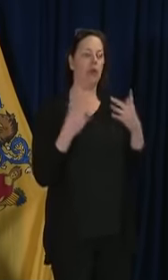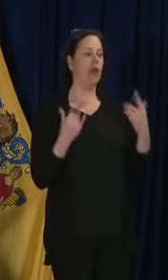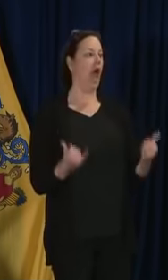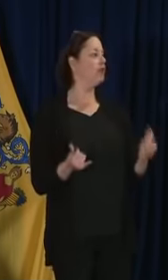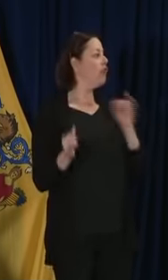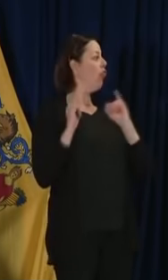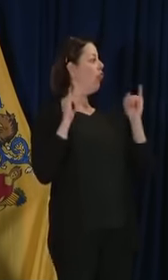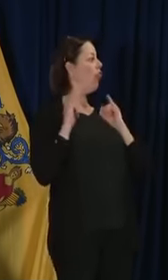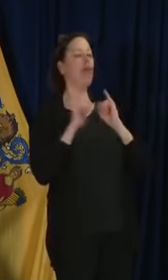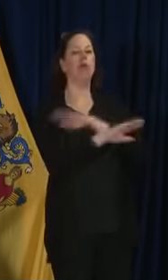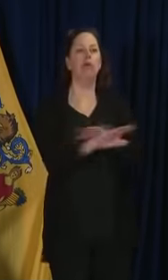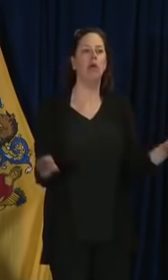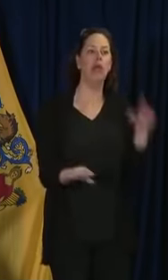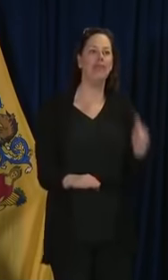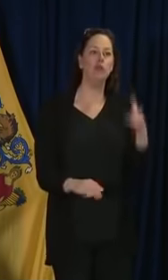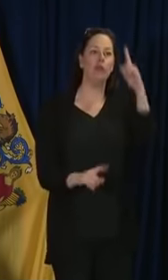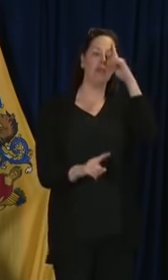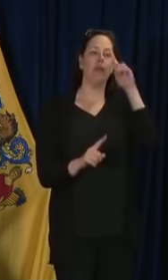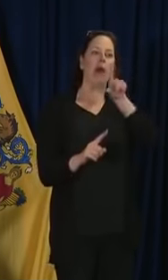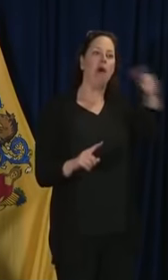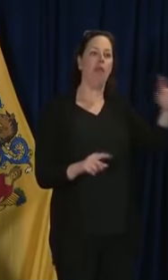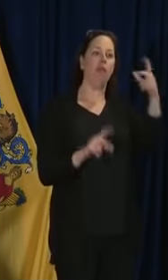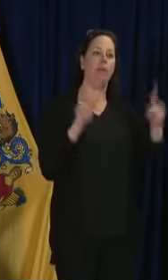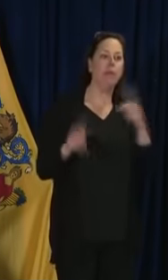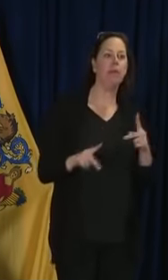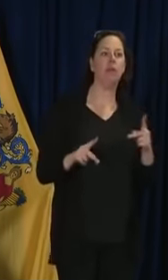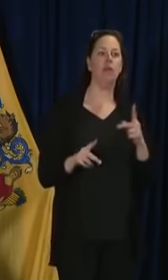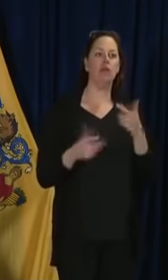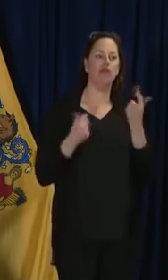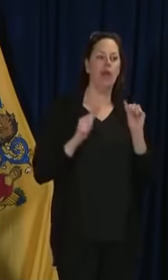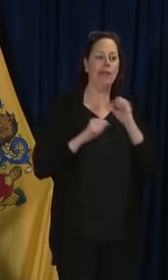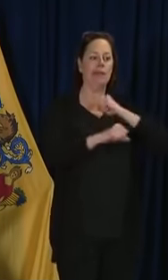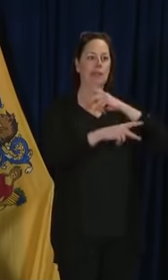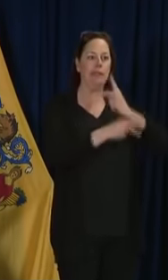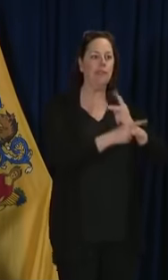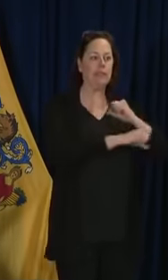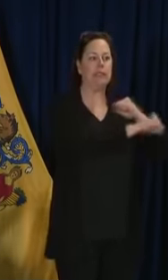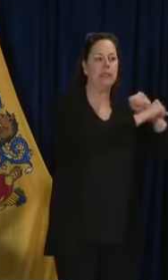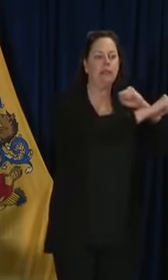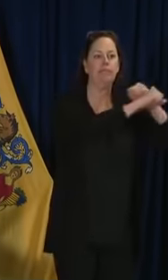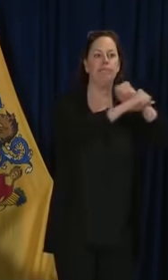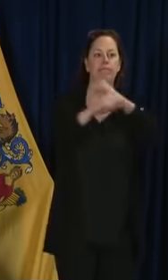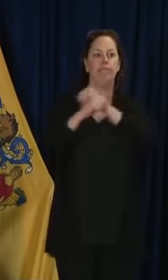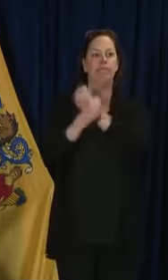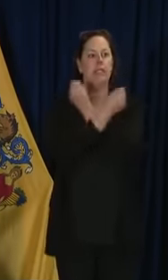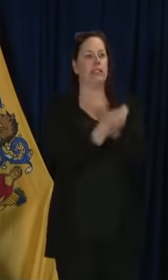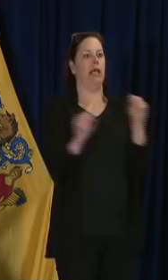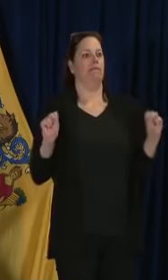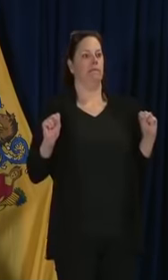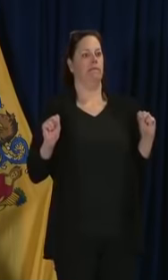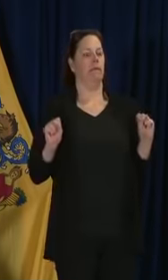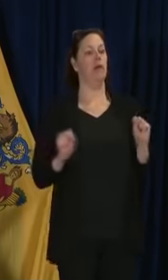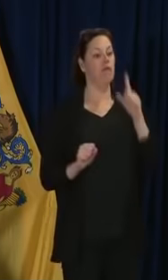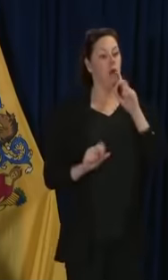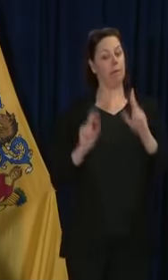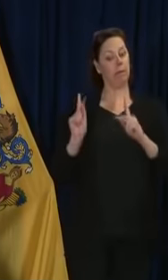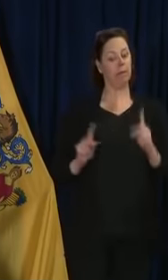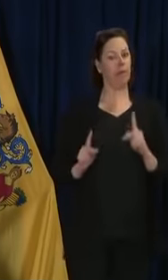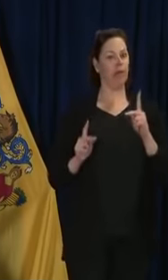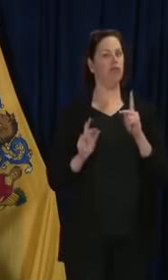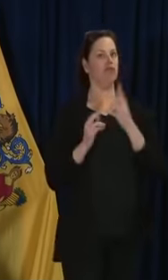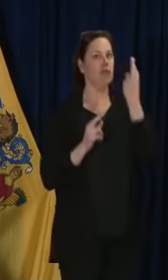around you. Dr. Tan, welcome. To every New Jerseyan who has already taken personal responsibility to